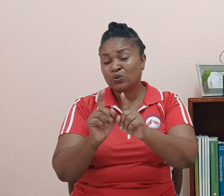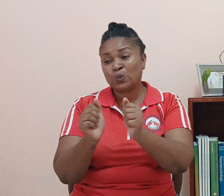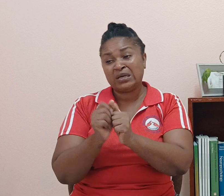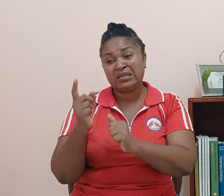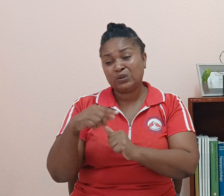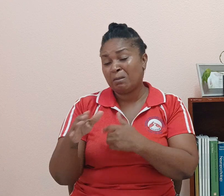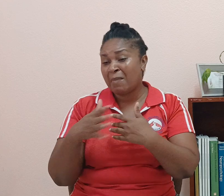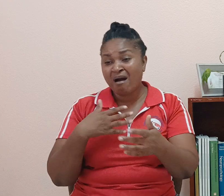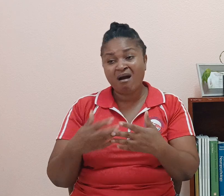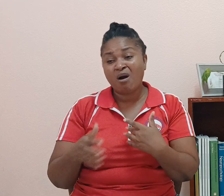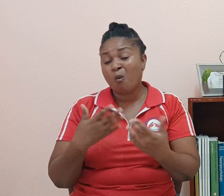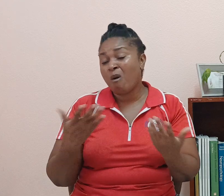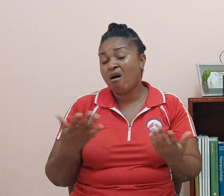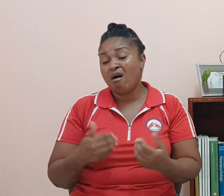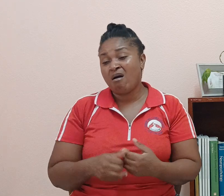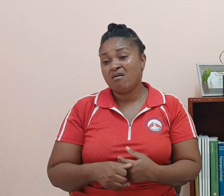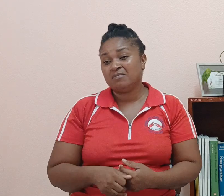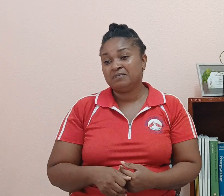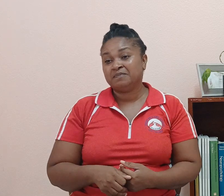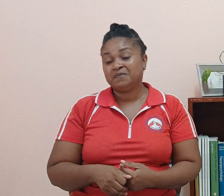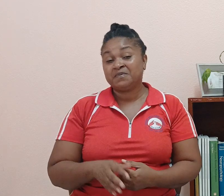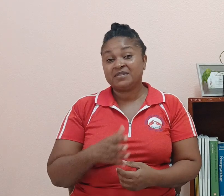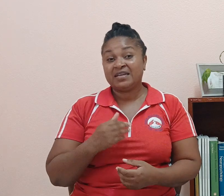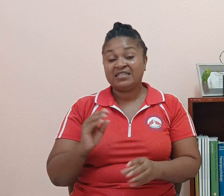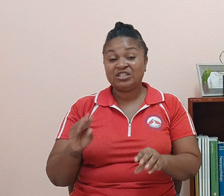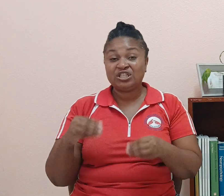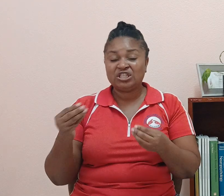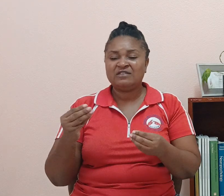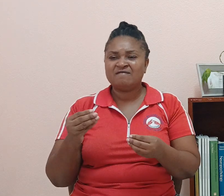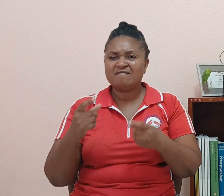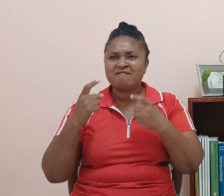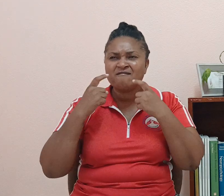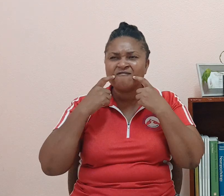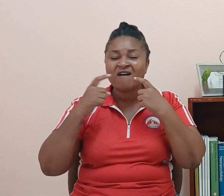and she gave one of the most famous speeches in the Bible.